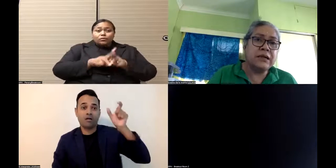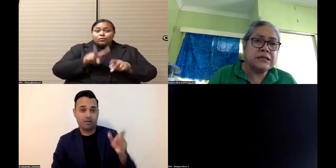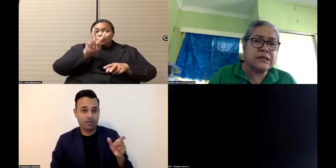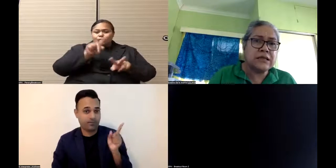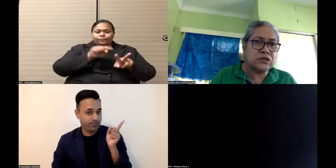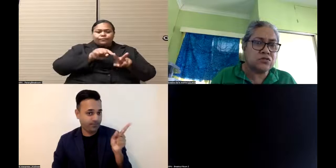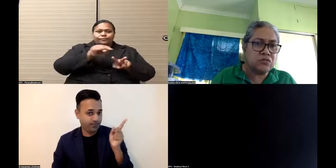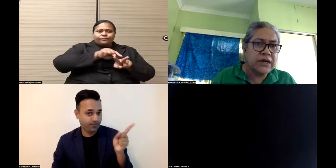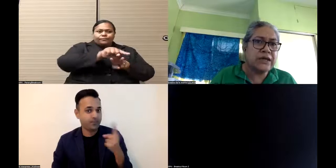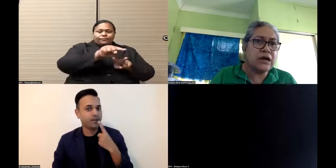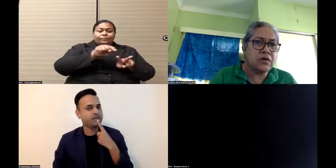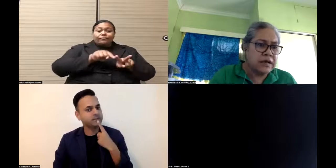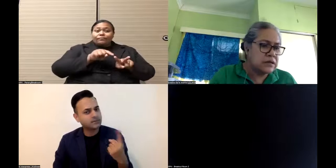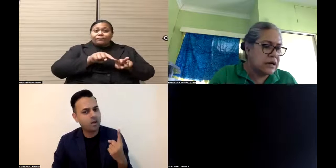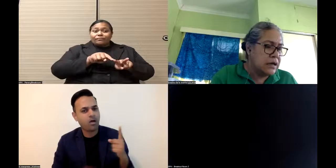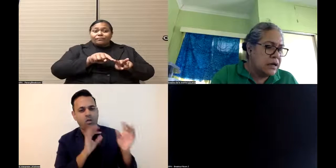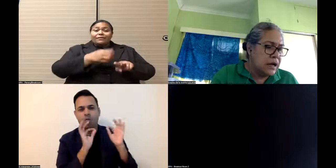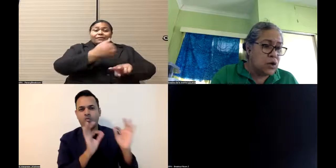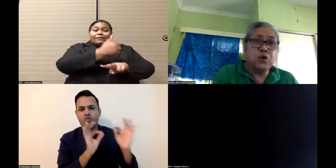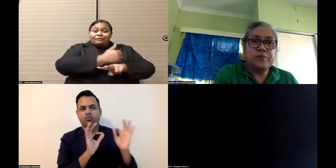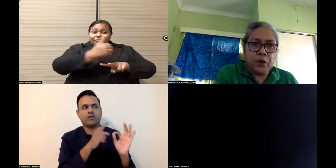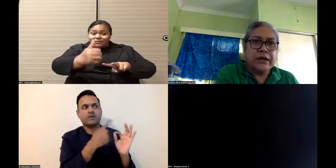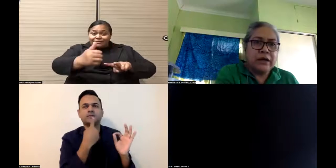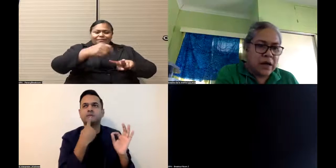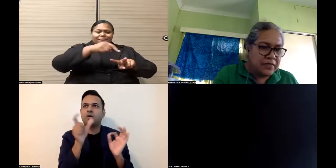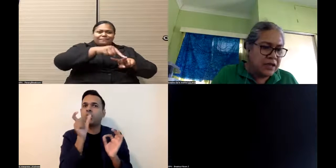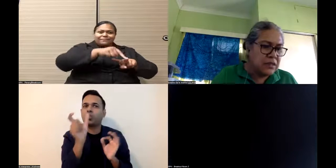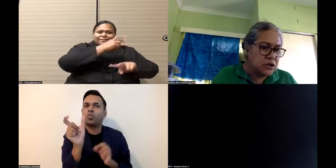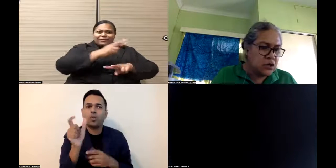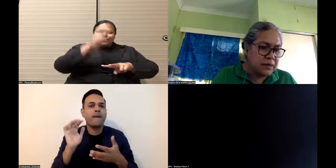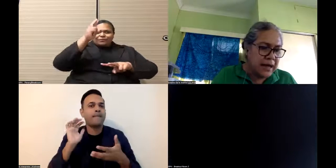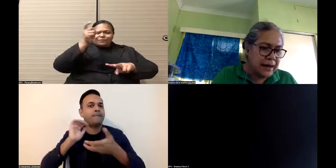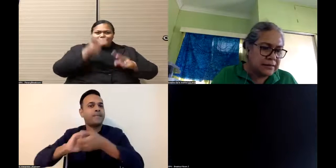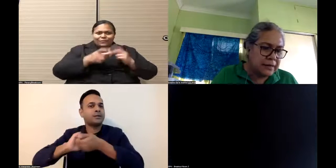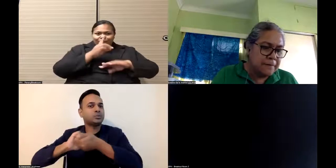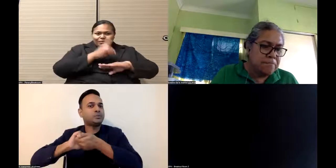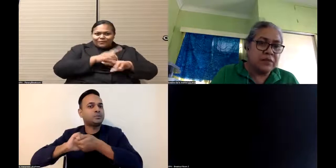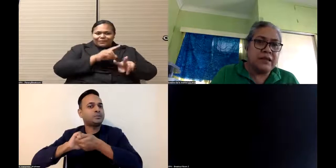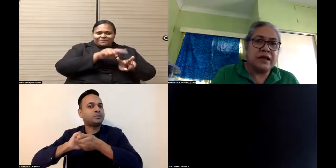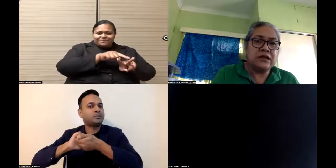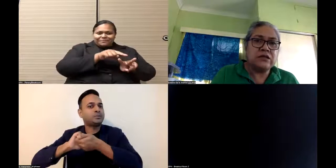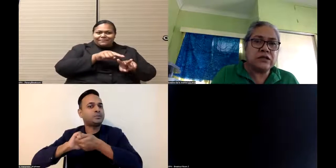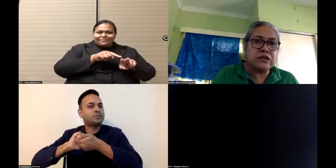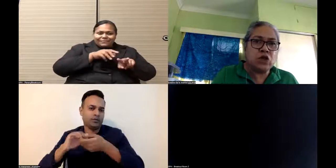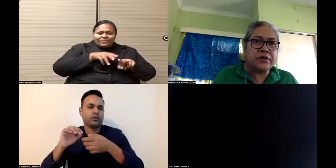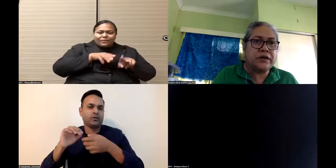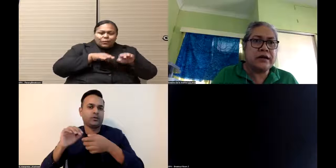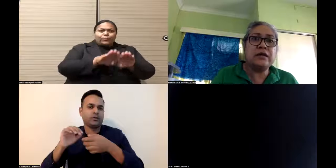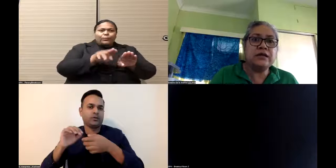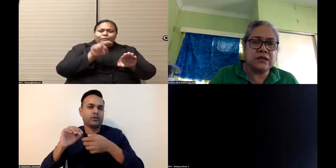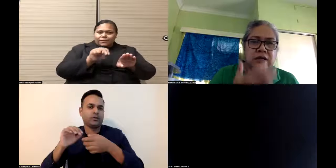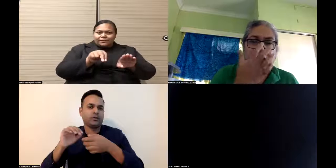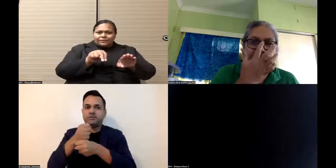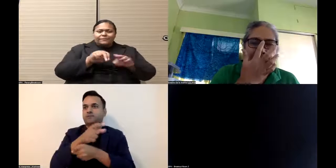with disability. That's really a great, a good point that I think that it should be highlighted, that it's not